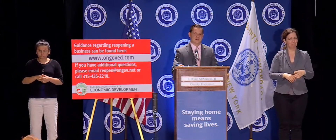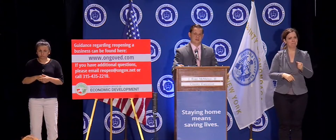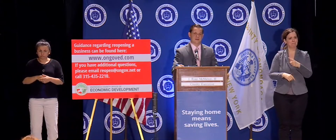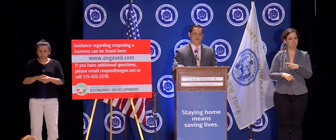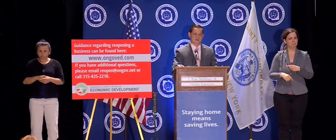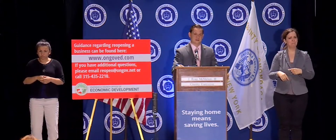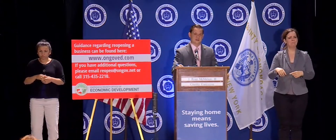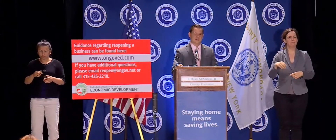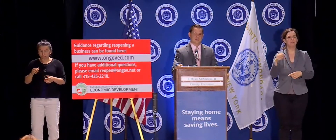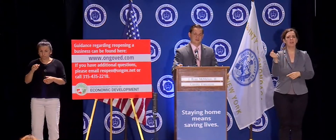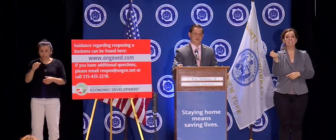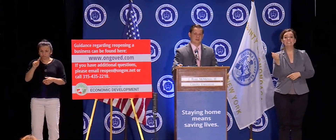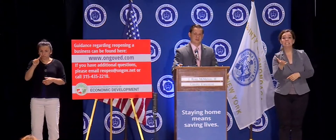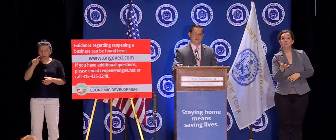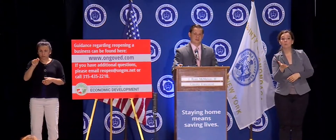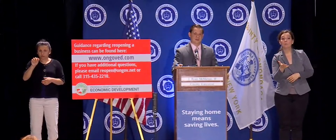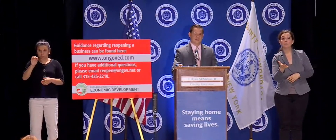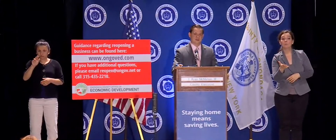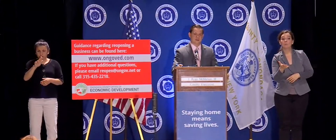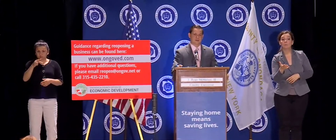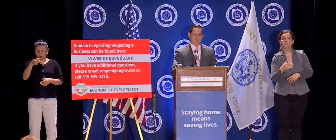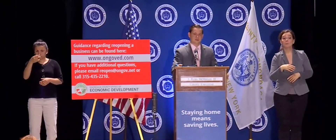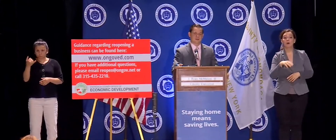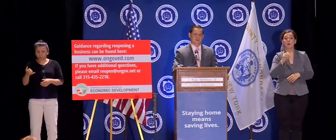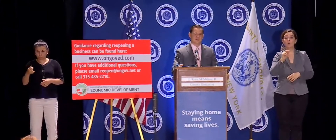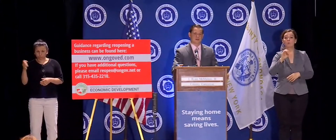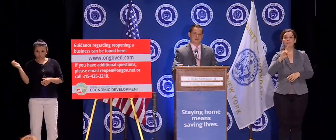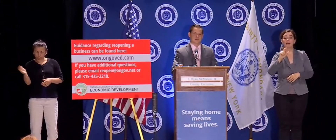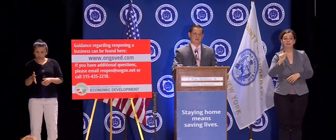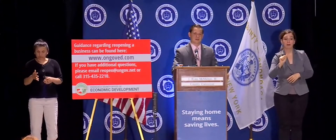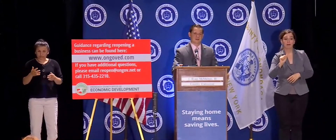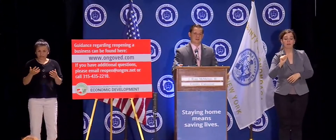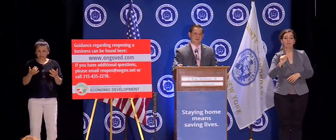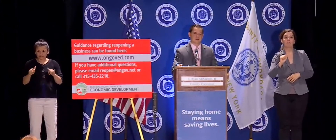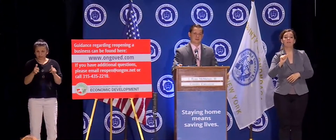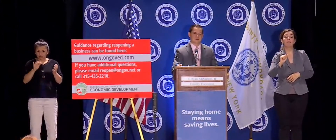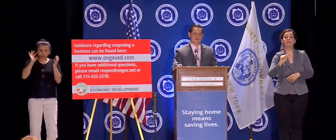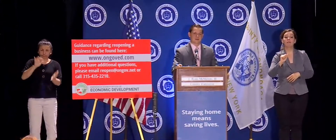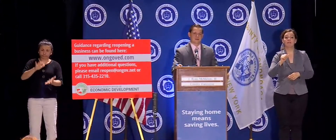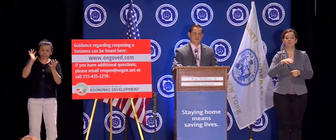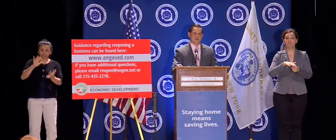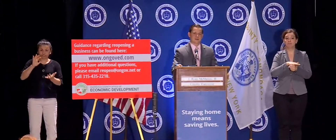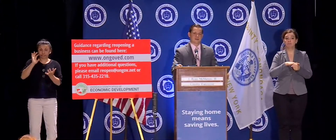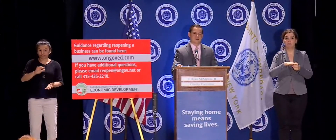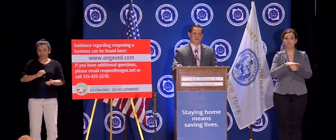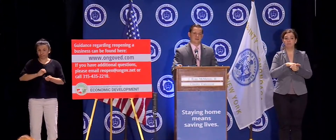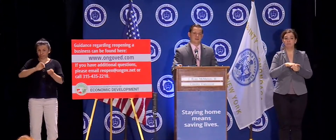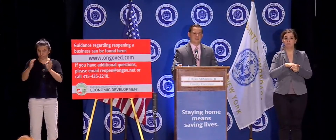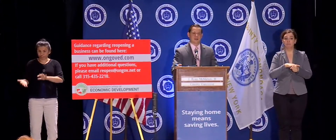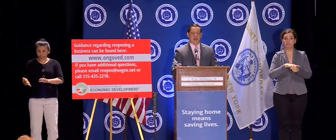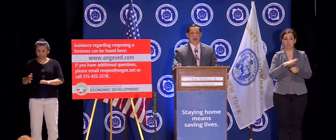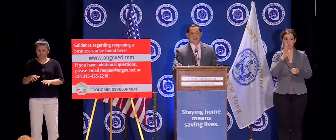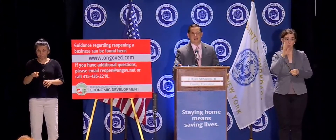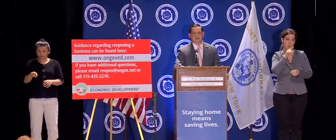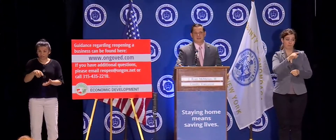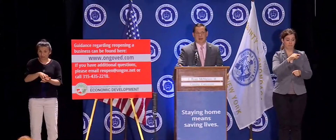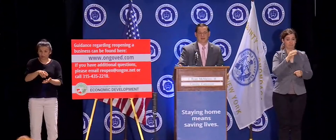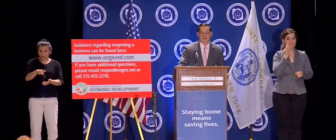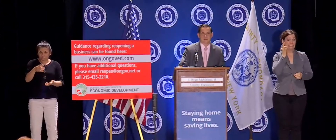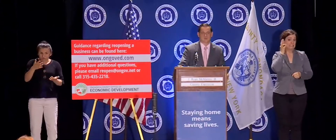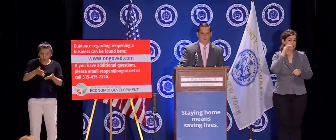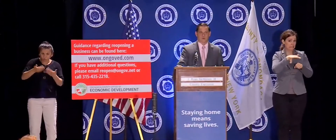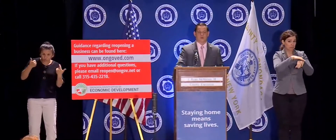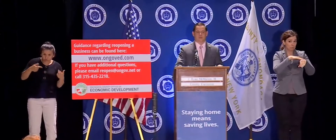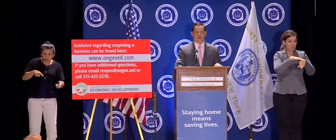Nation is a sovereign nation, but a lot of people from Onondaga County travel to Oneida County for it. Your concerns or thoughts? Yeah,